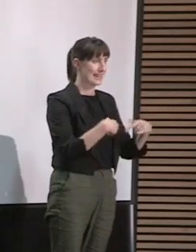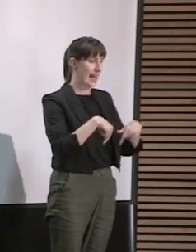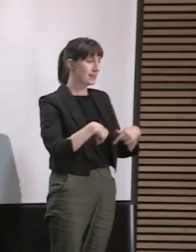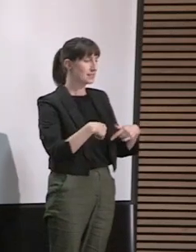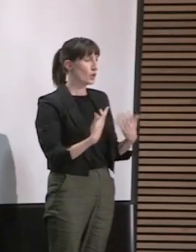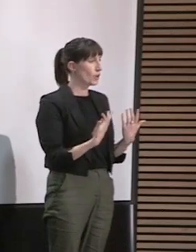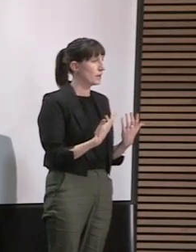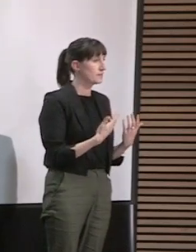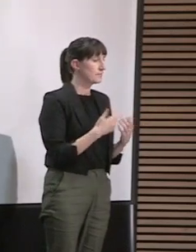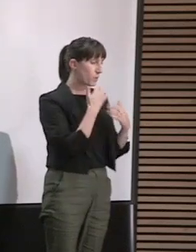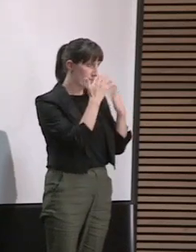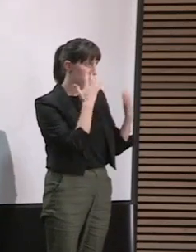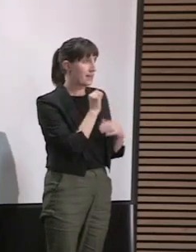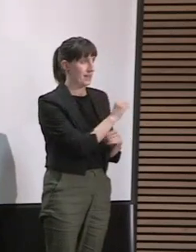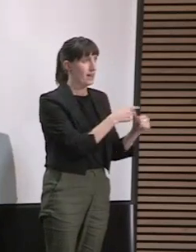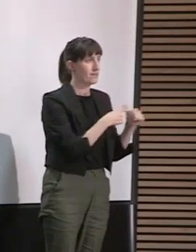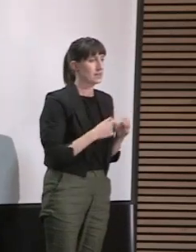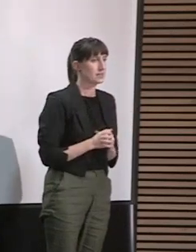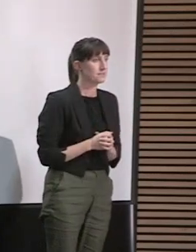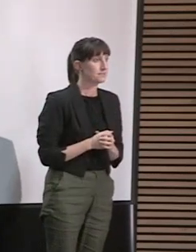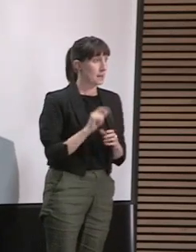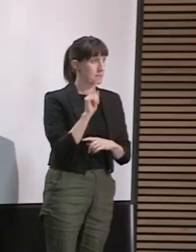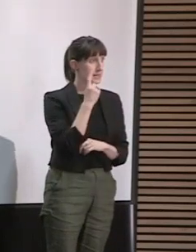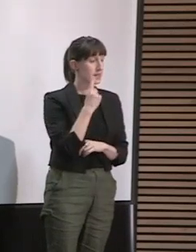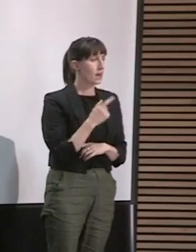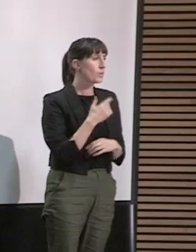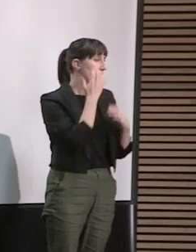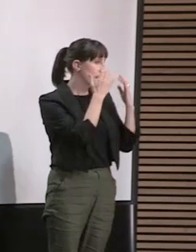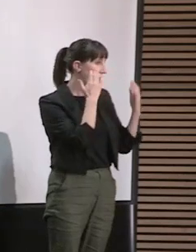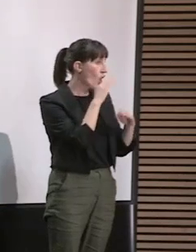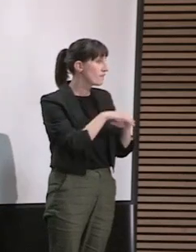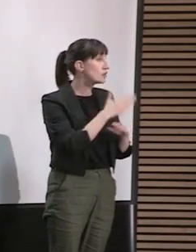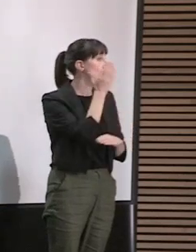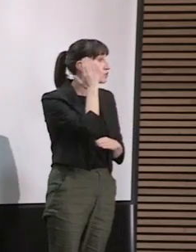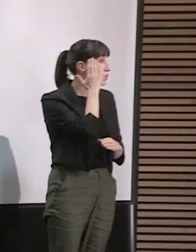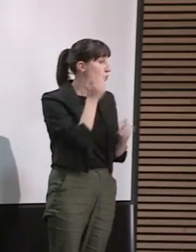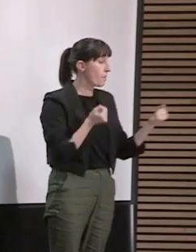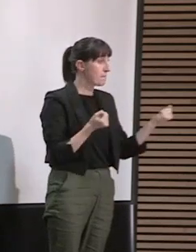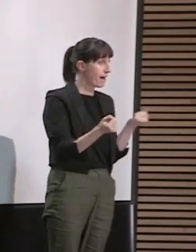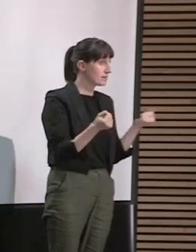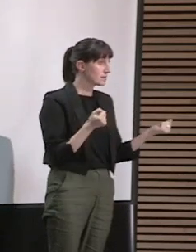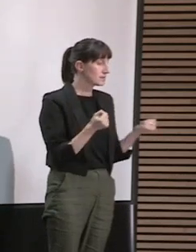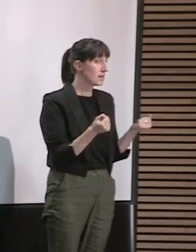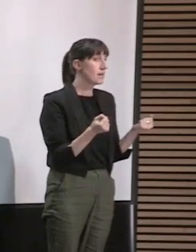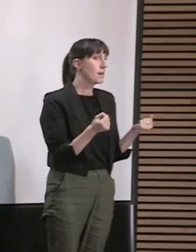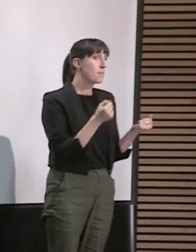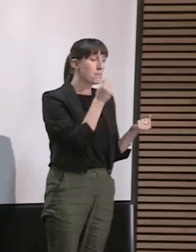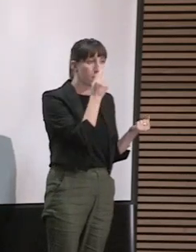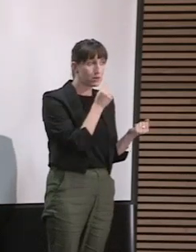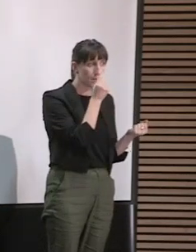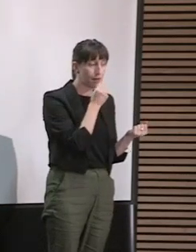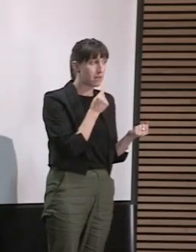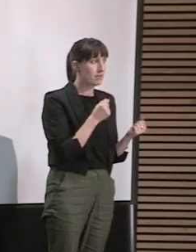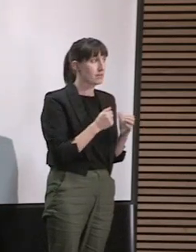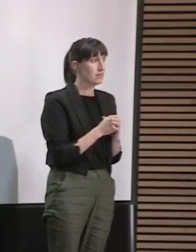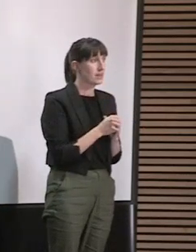details of this now, are the requirements around school buses, and whether in fact there are some age cohorts around school buses where